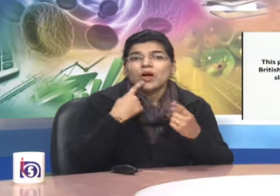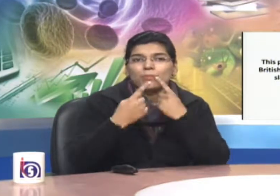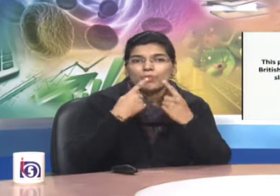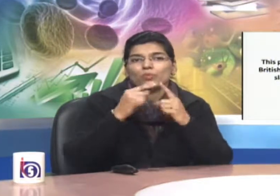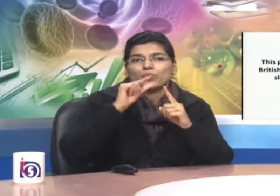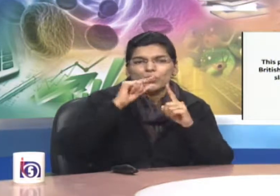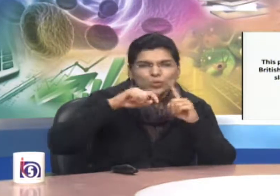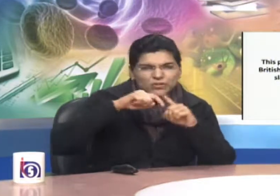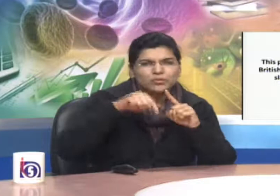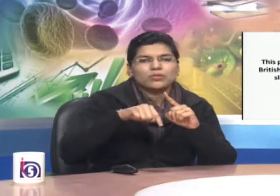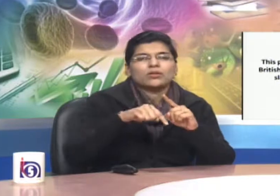So this is a poem